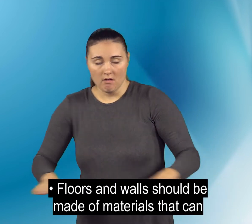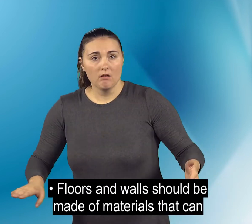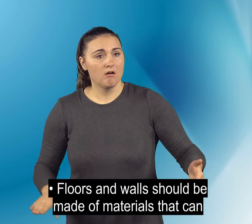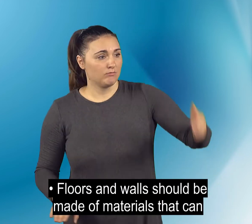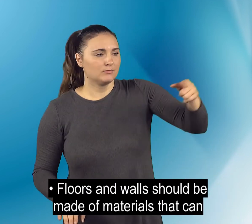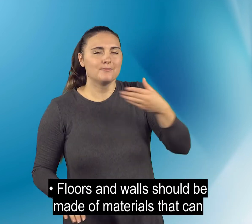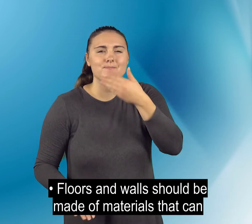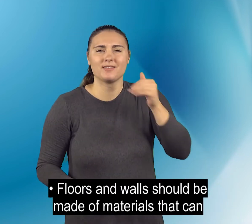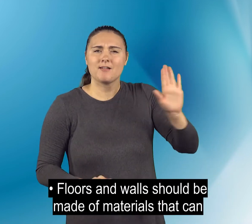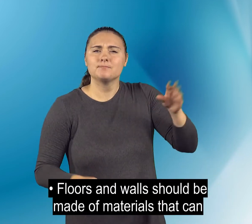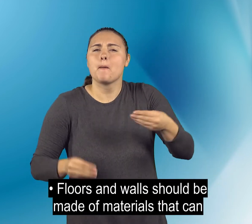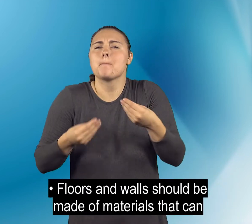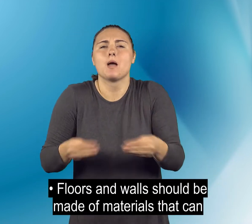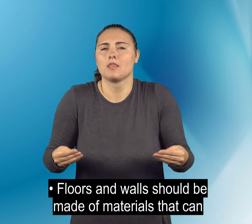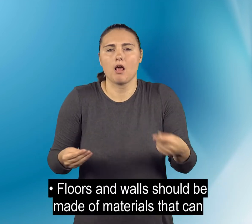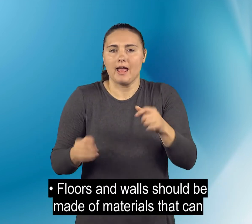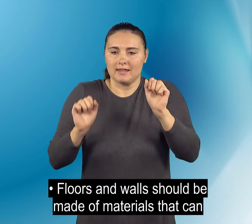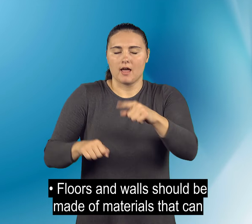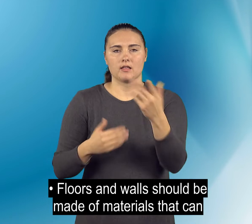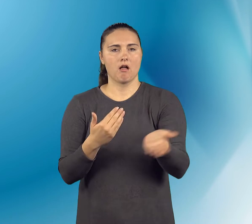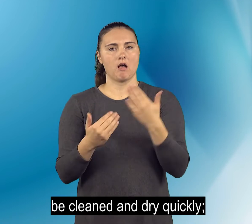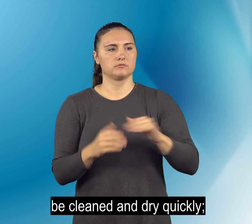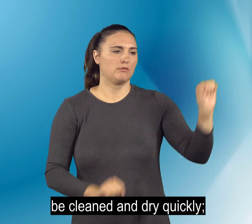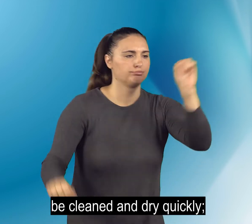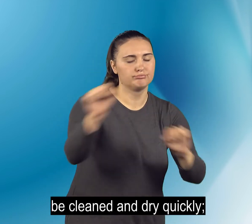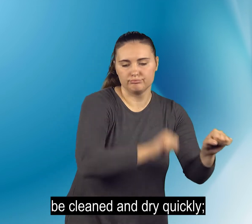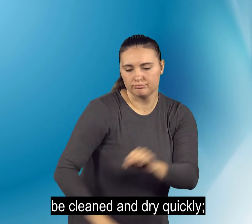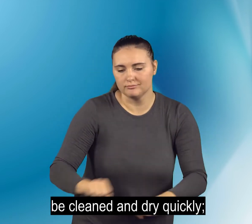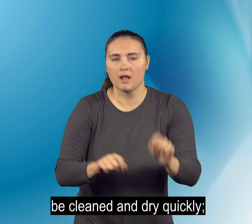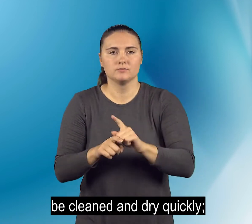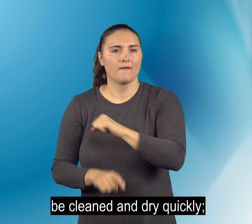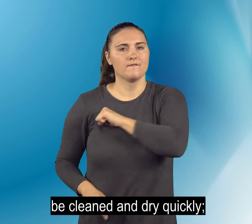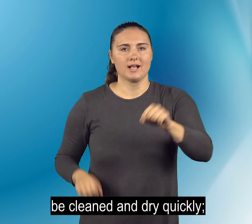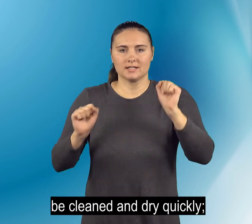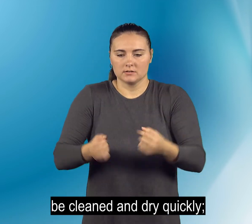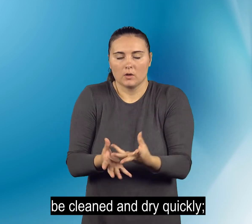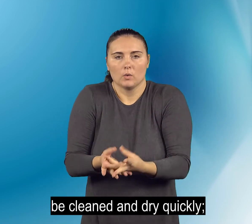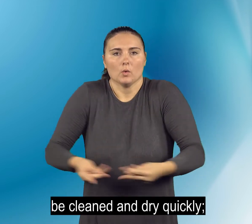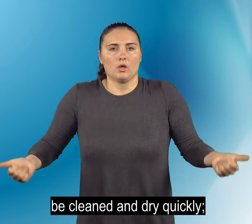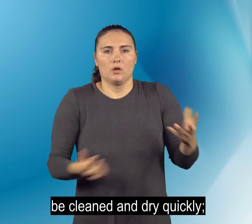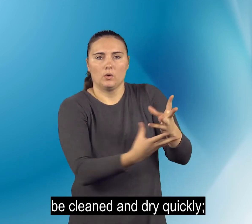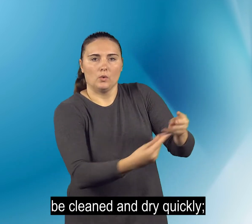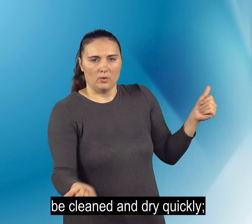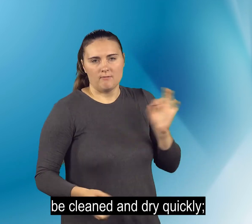Floors and walls should be made of materials that can be cleaned and dry quickly.